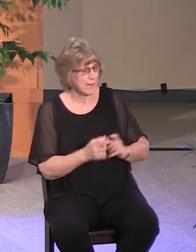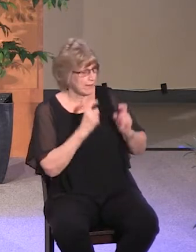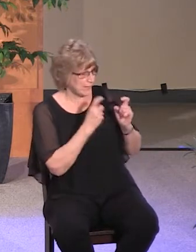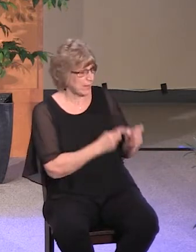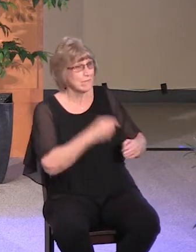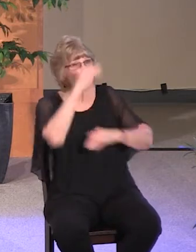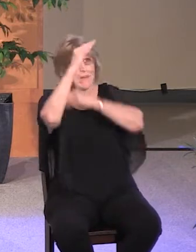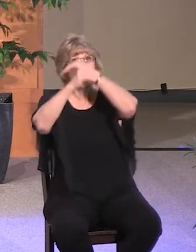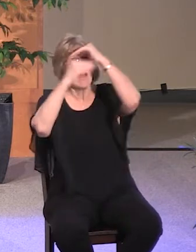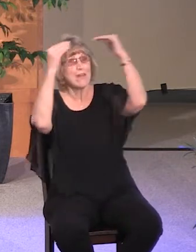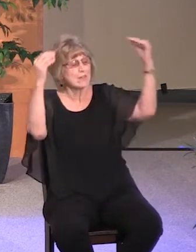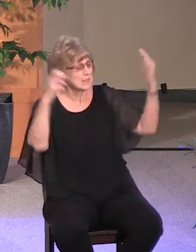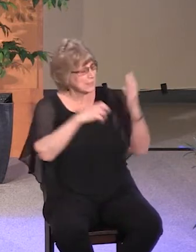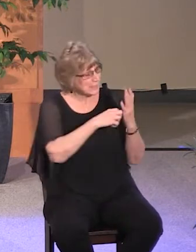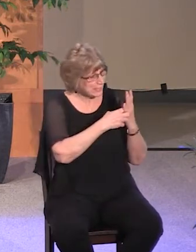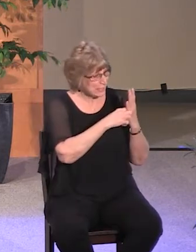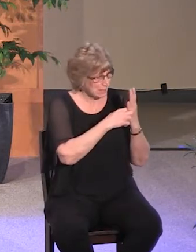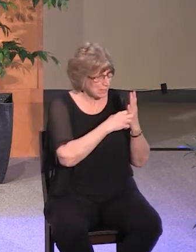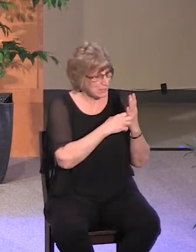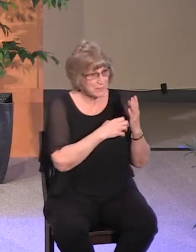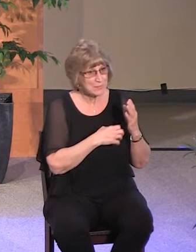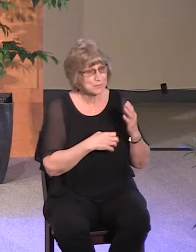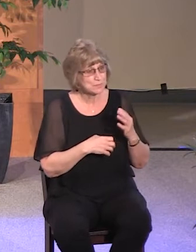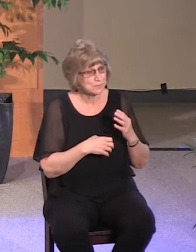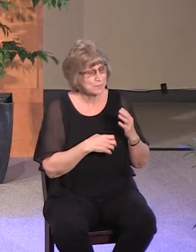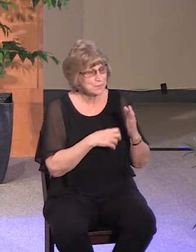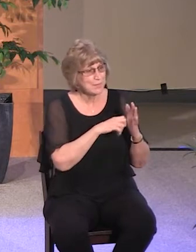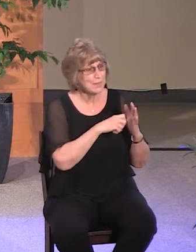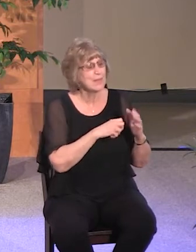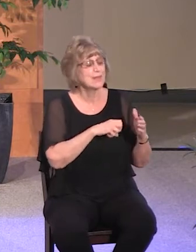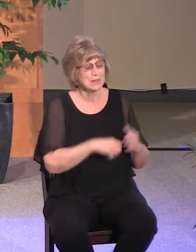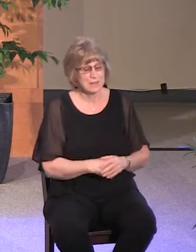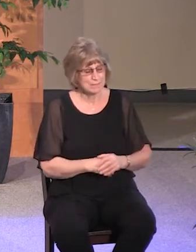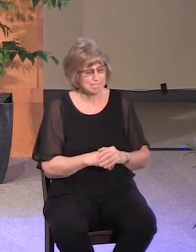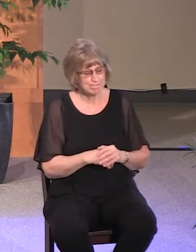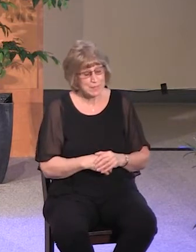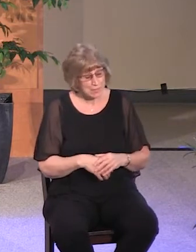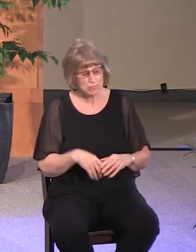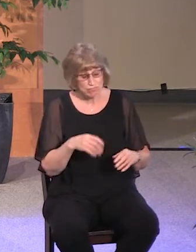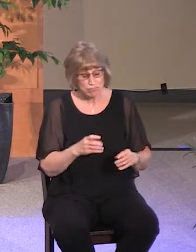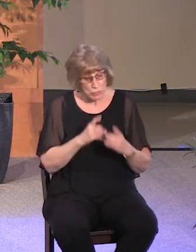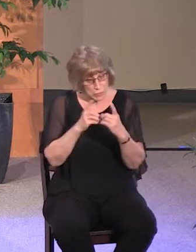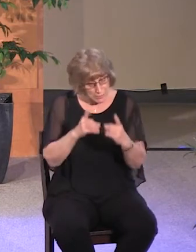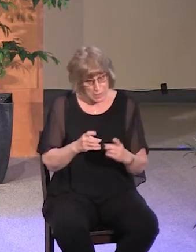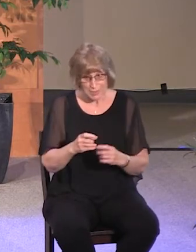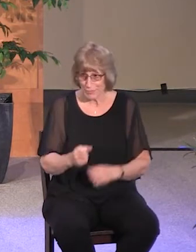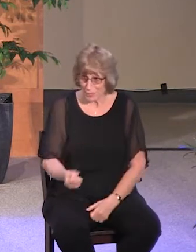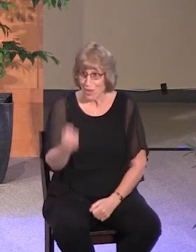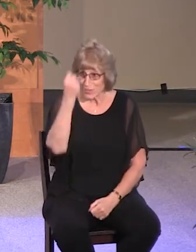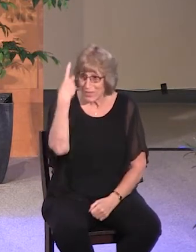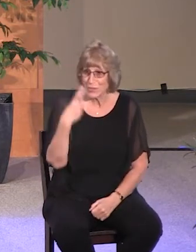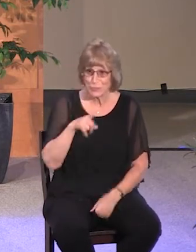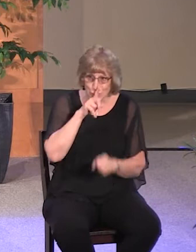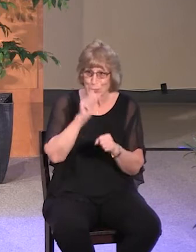heaven. And in our mind, it's very easy then to deduct that, wow, this is the dude. This is the dude you got